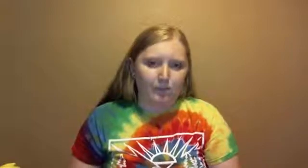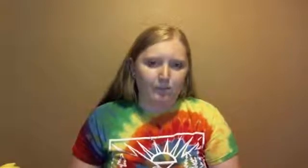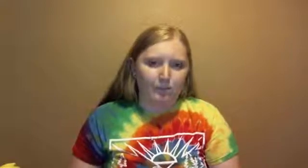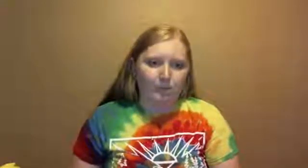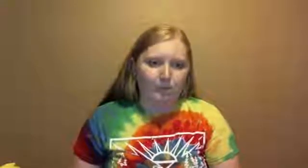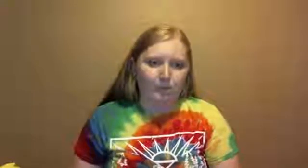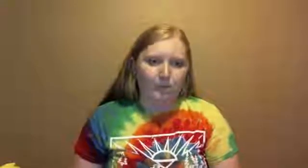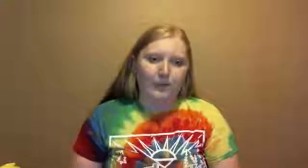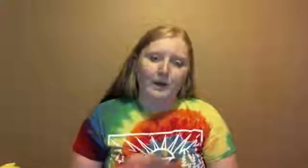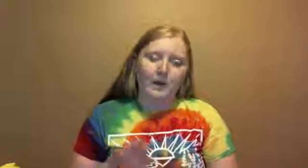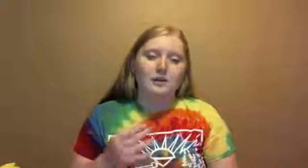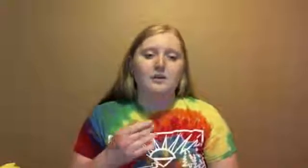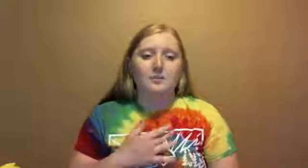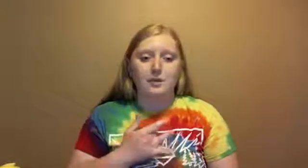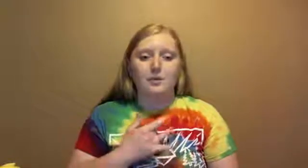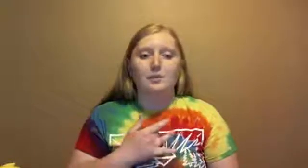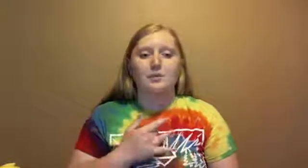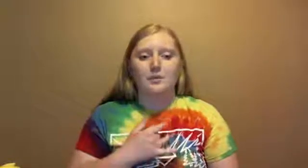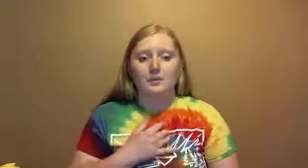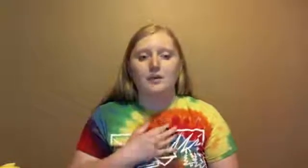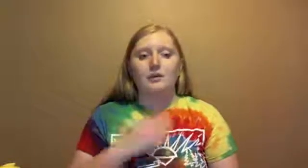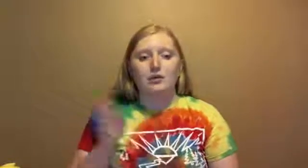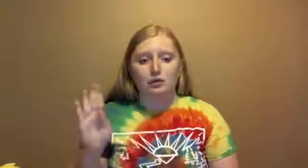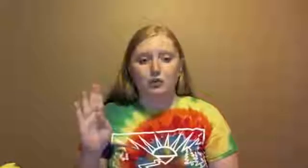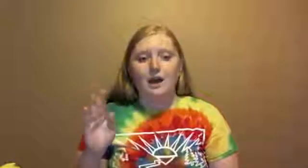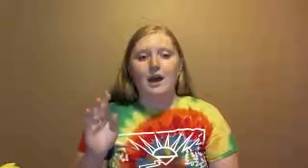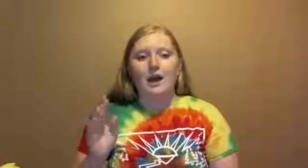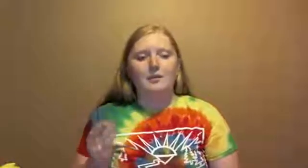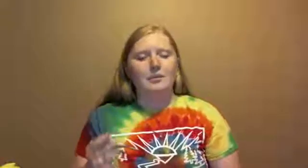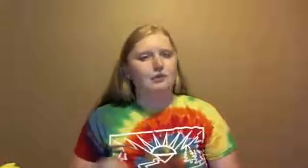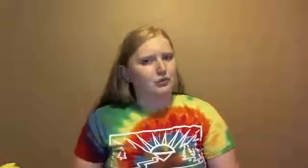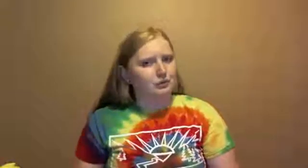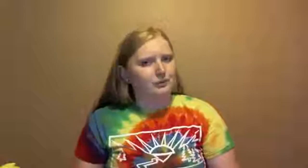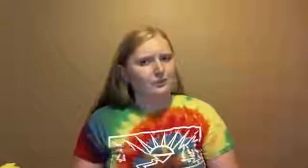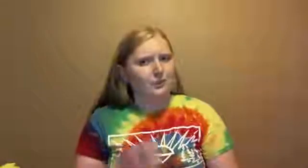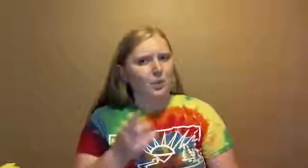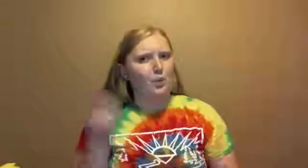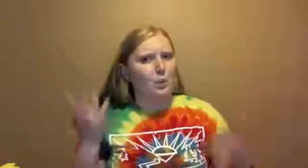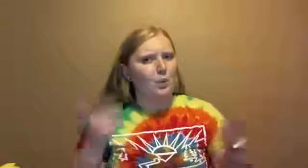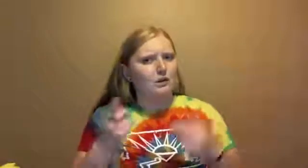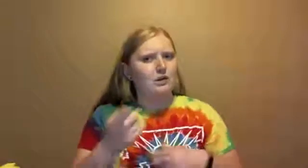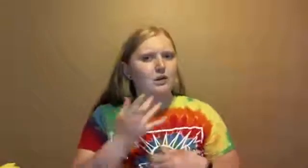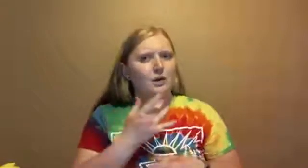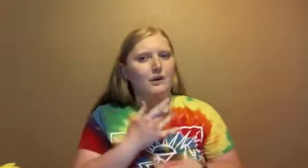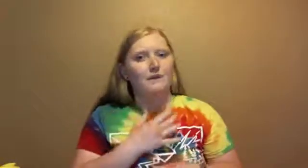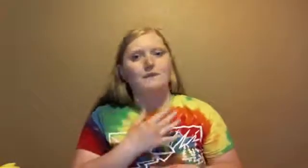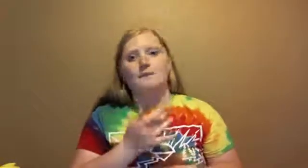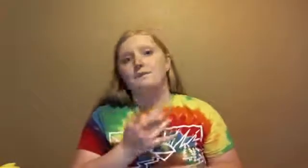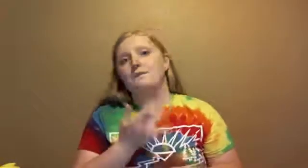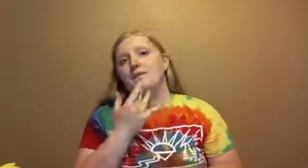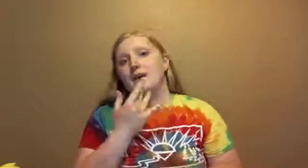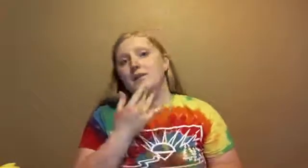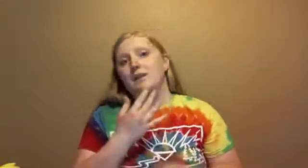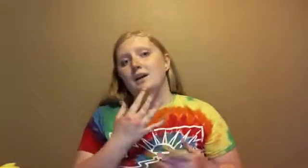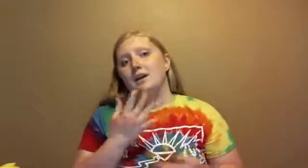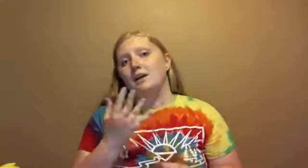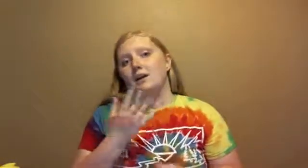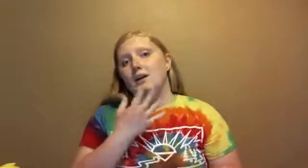My favorite color's blue. How about you? How about you? My favorite color's blue. How about